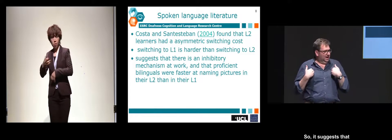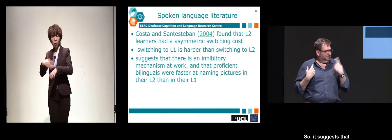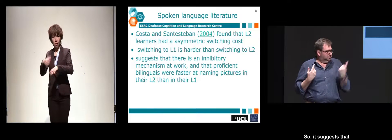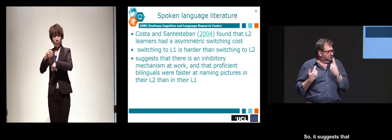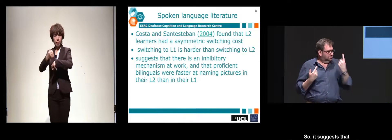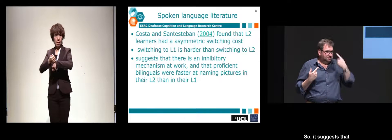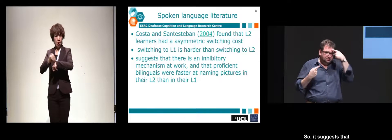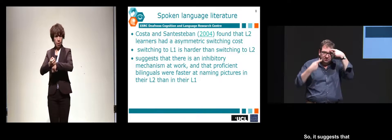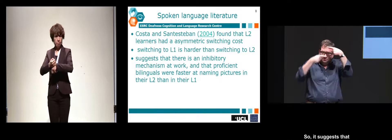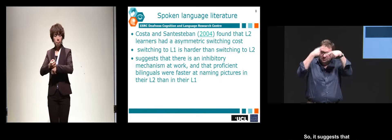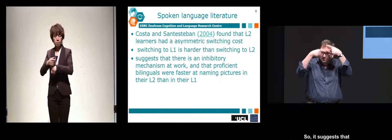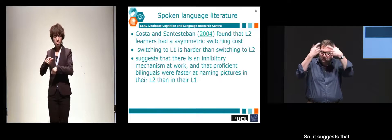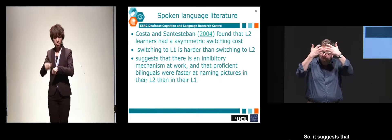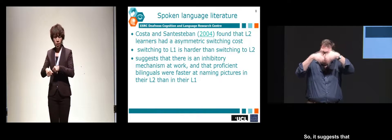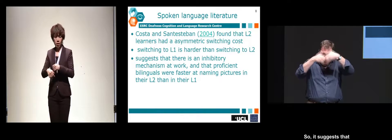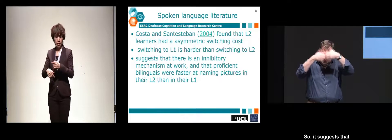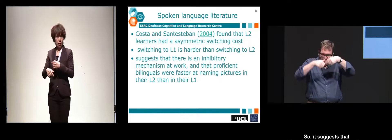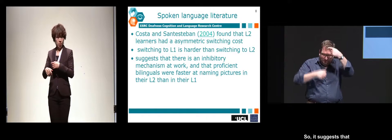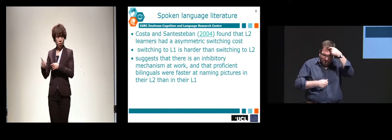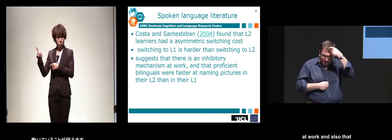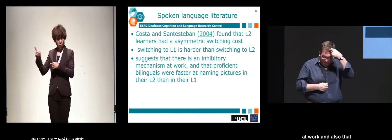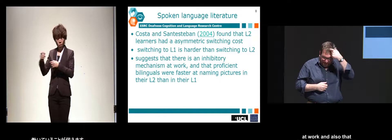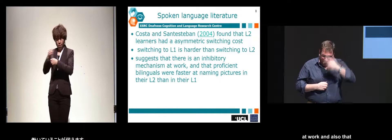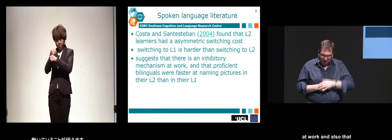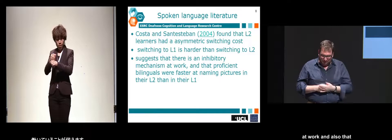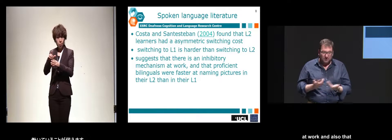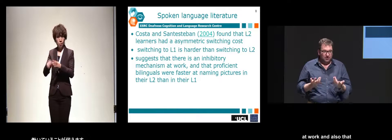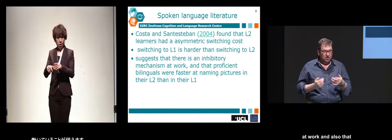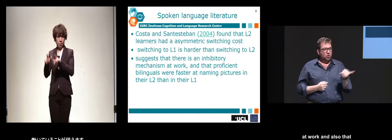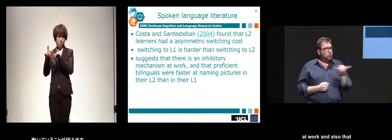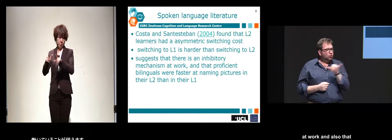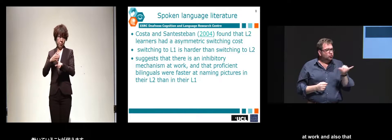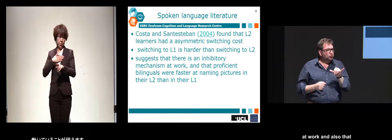So it suggests that there is an inhibitory mechanism at work.